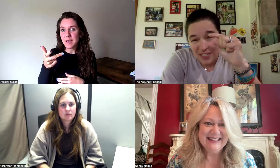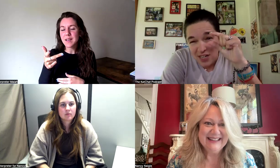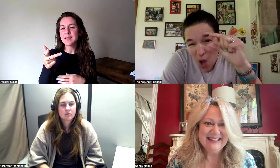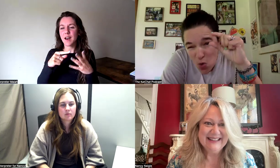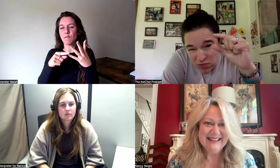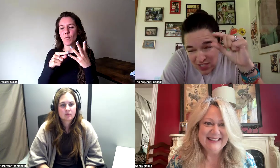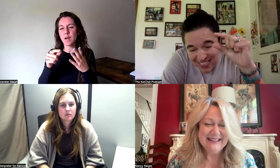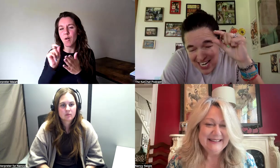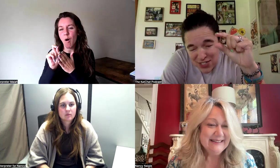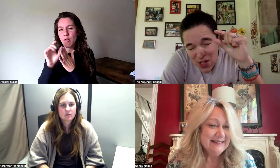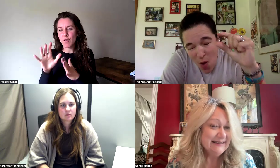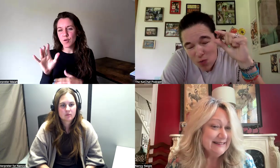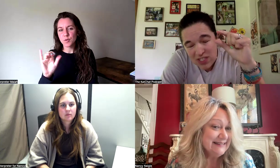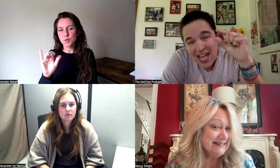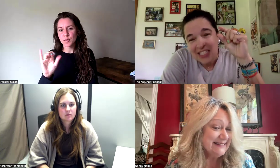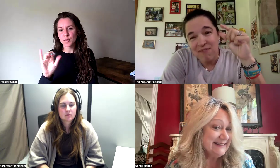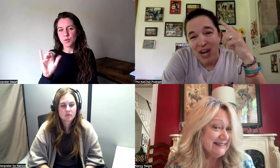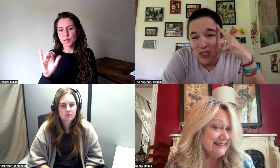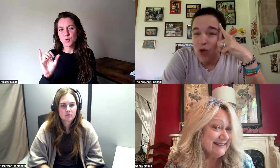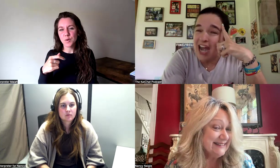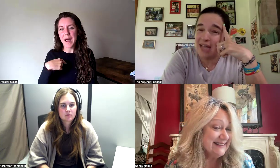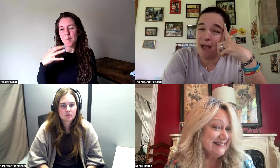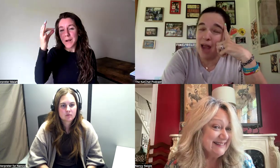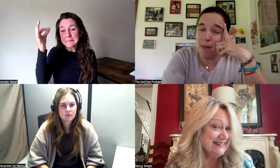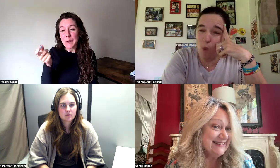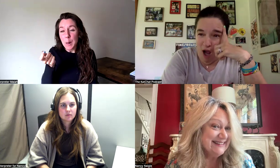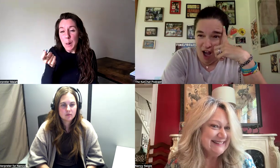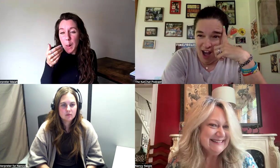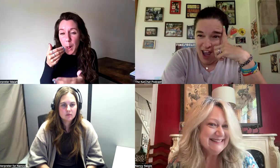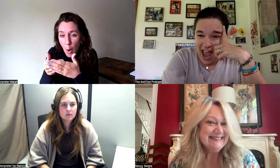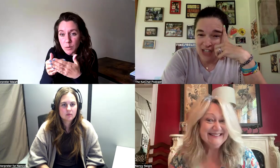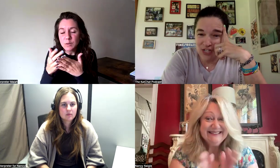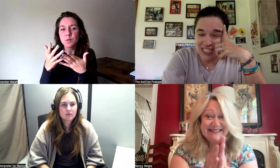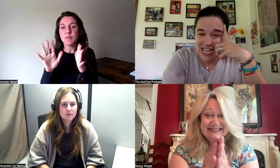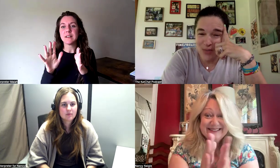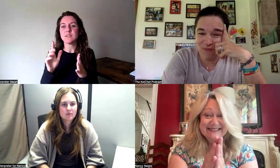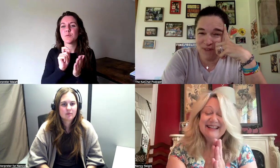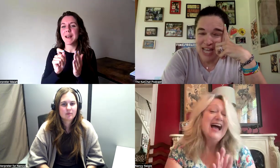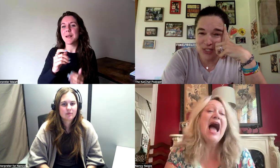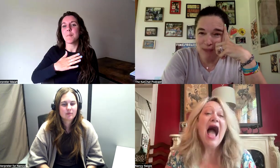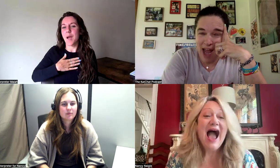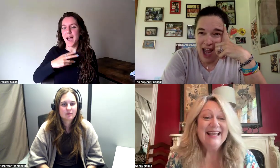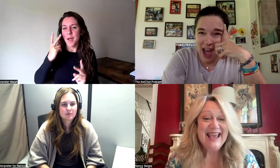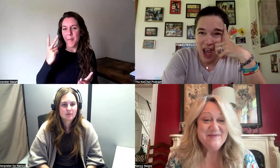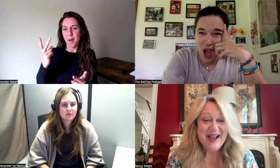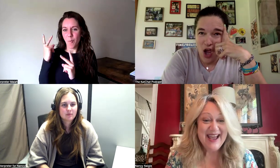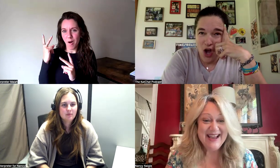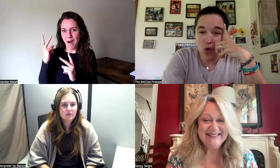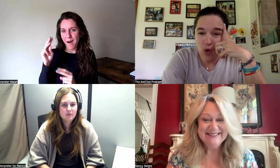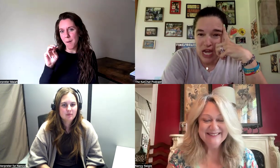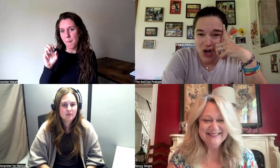about this close to finish writing my memoir. I just need to finish